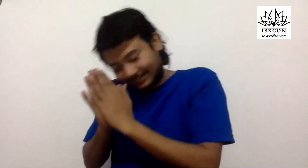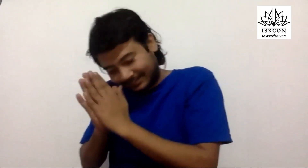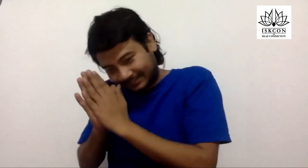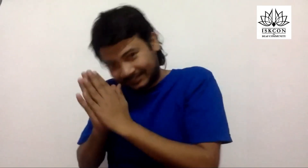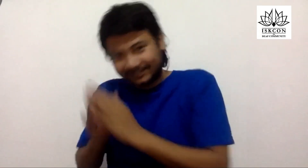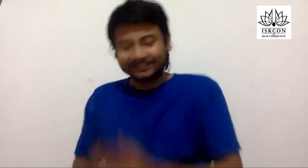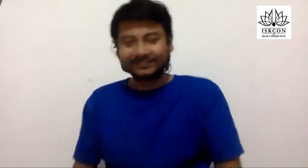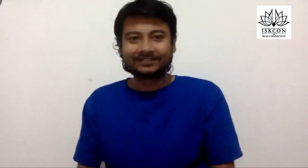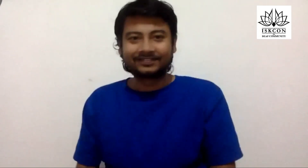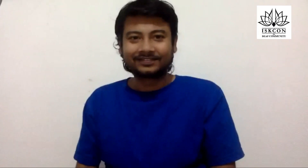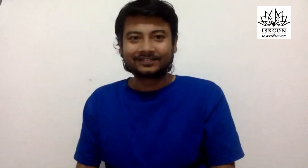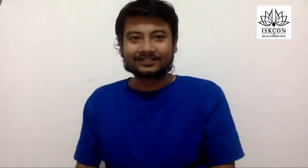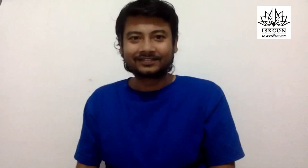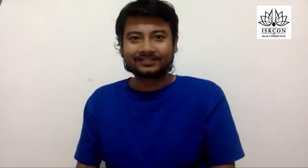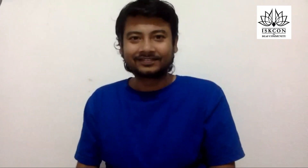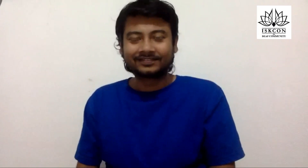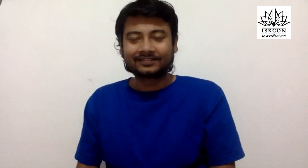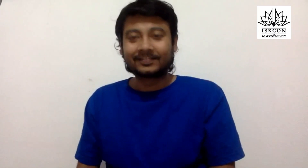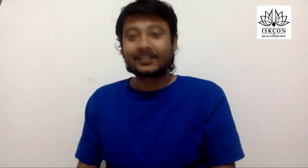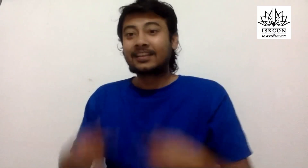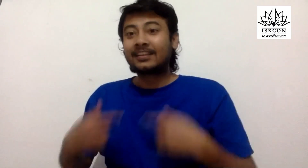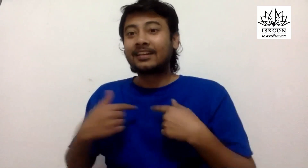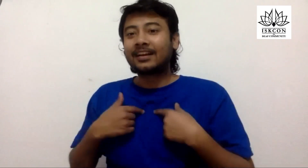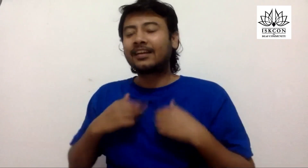I humbly bow down to your most beloved